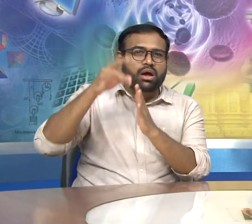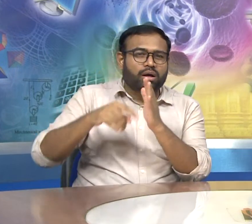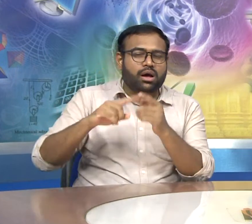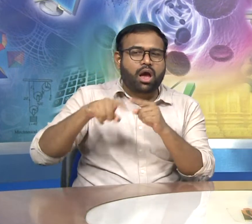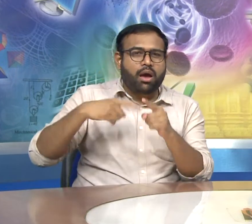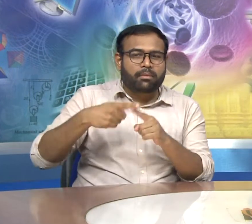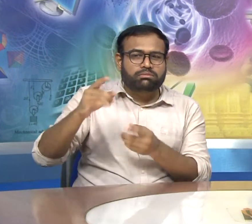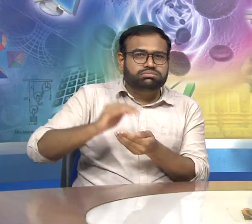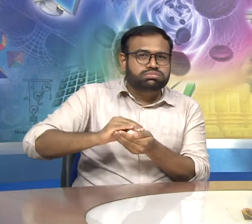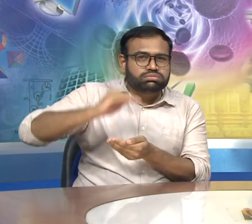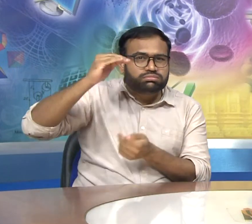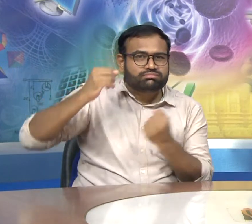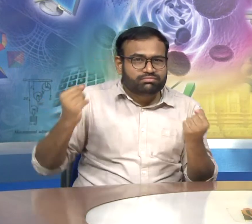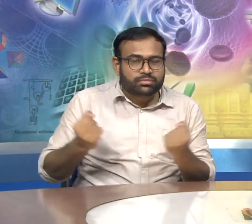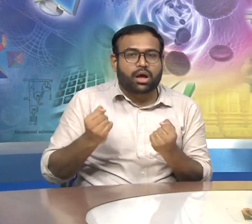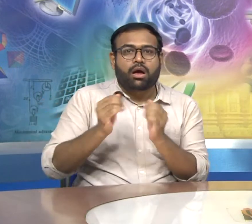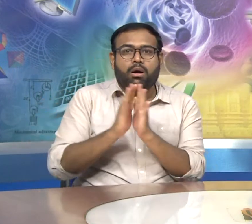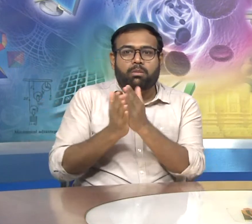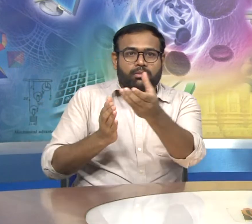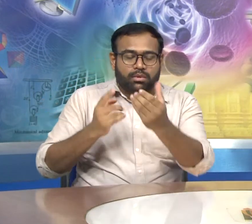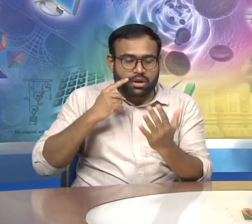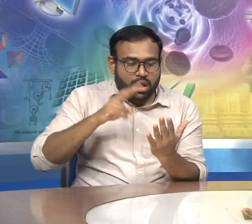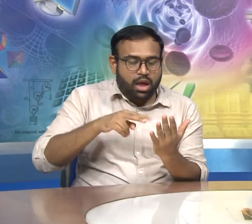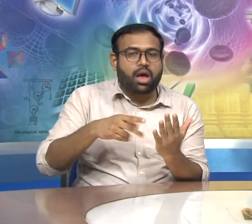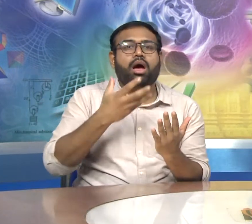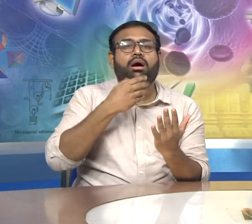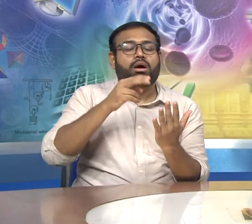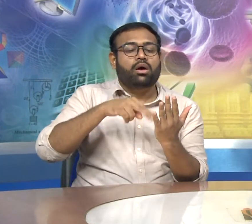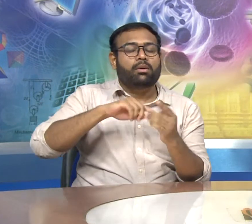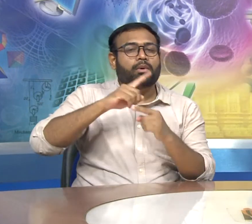or you can see biographies of people,